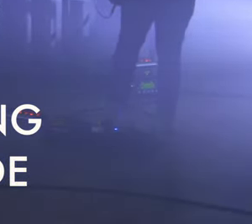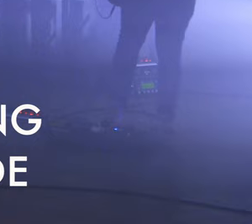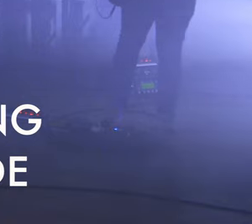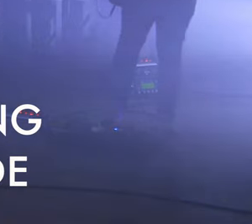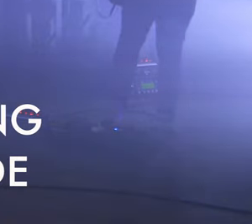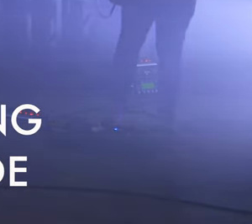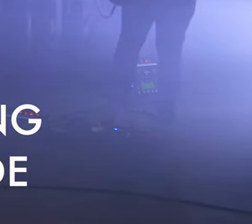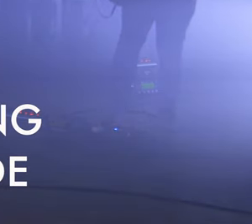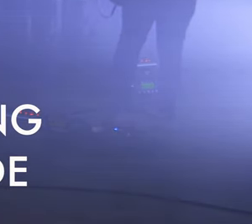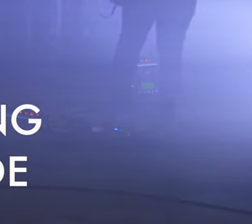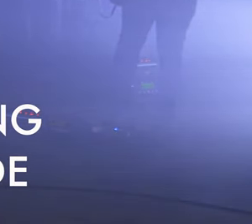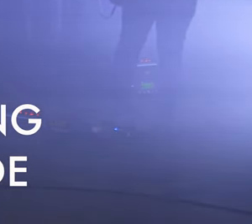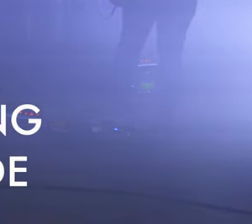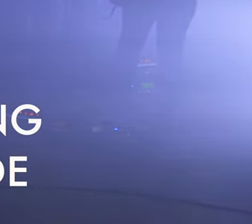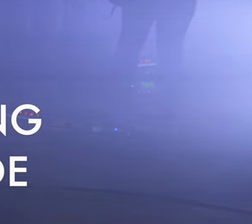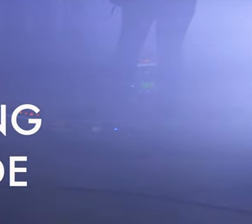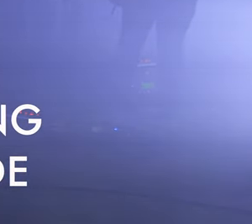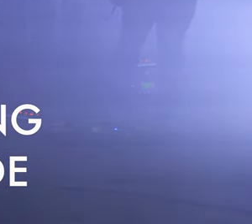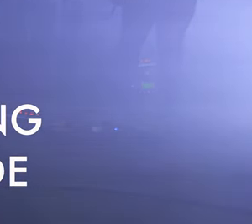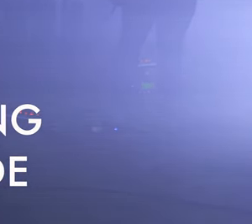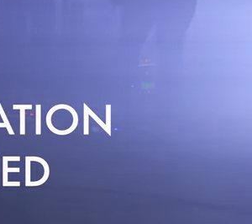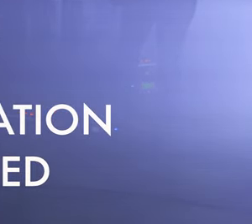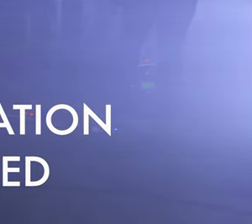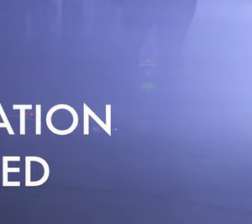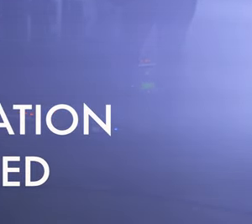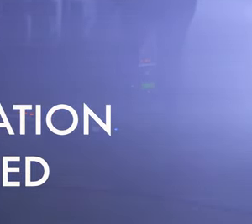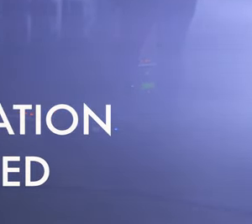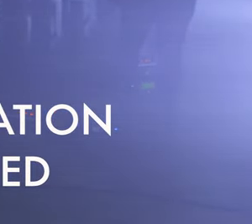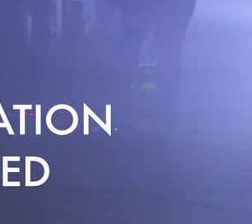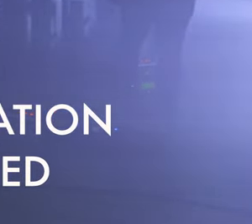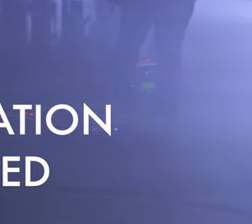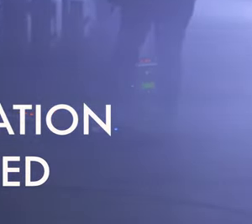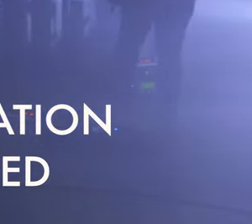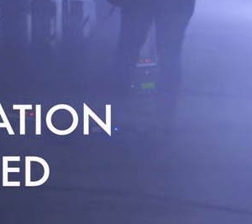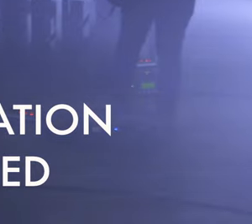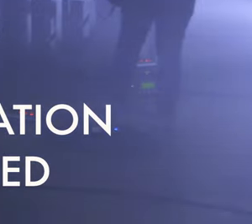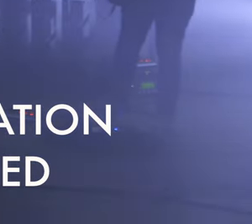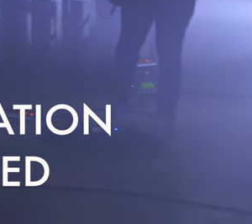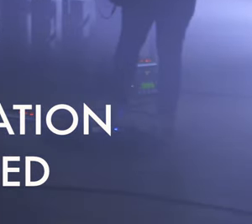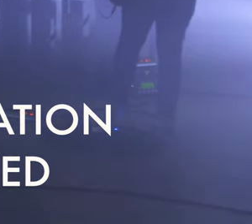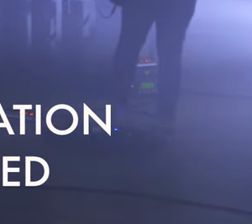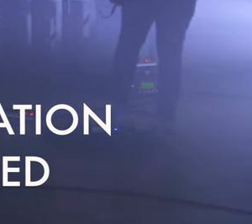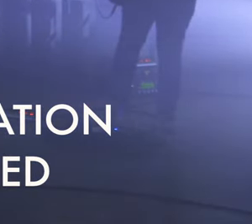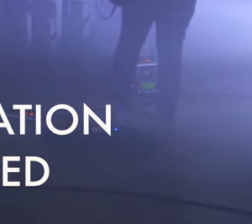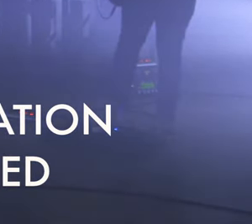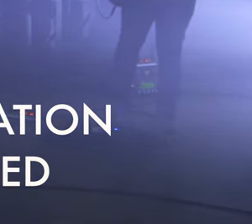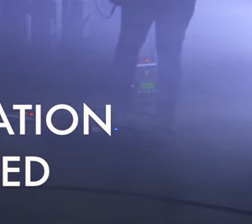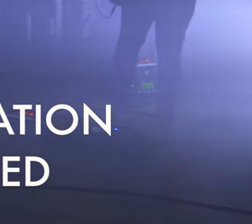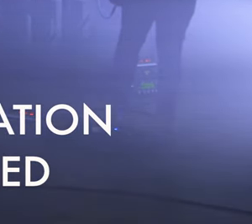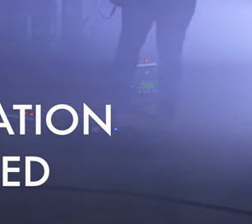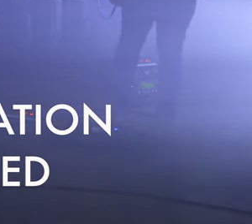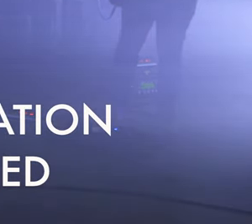your suffering you saw to the other side, knowing this was our